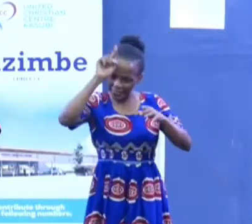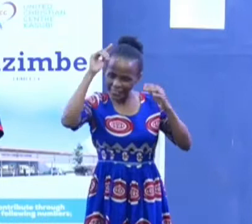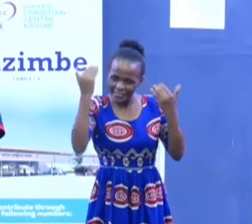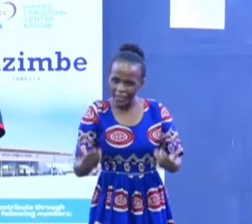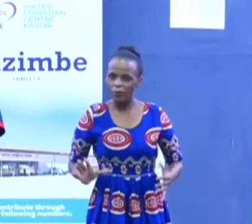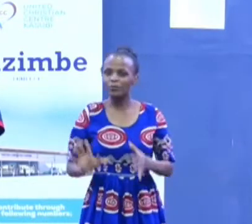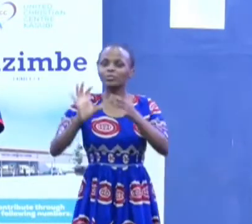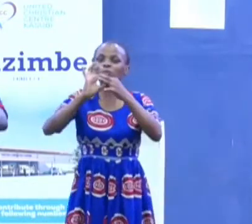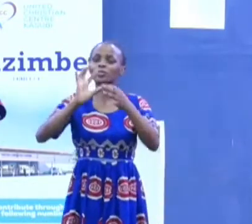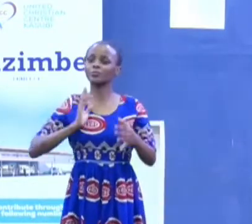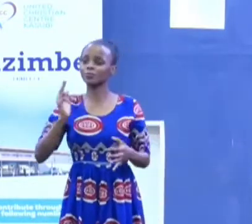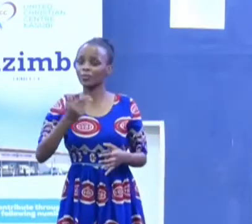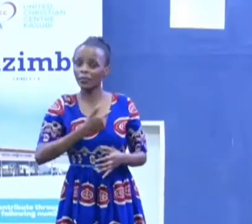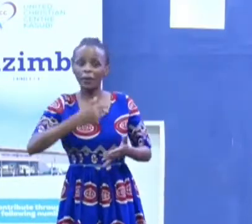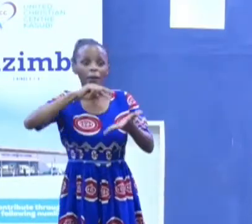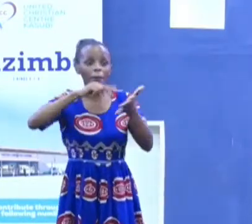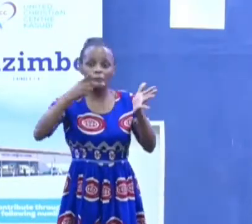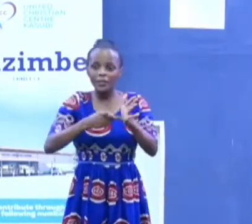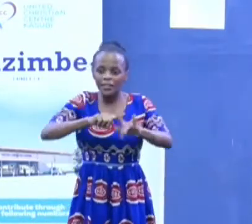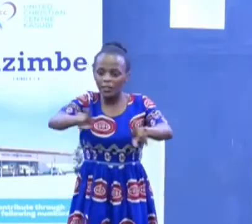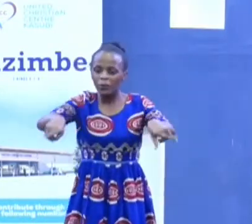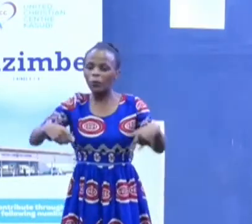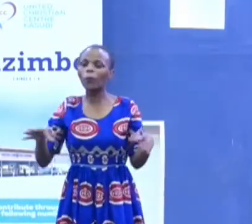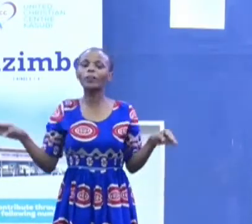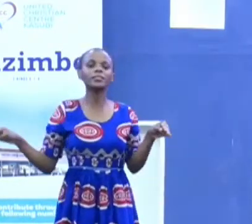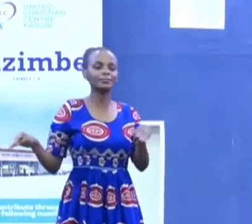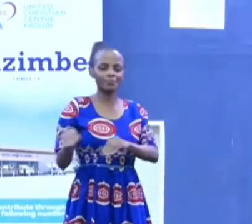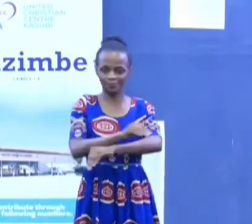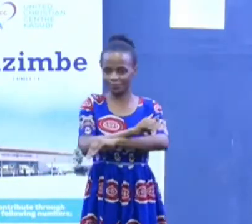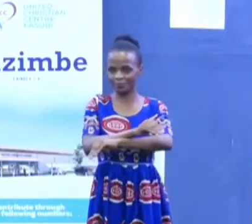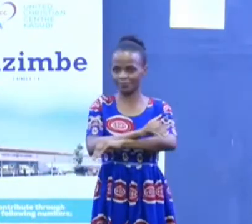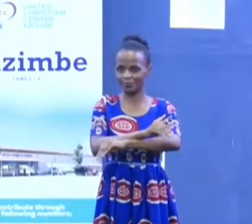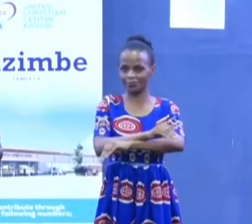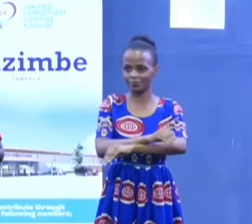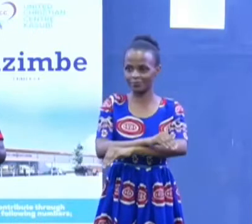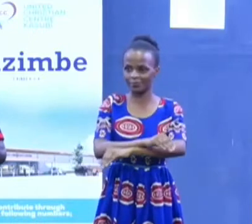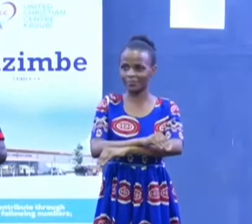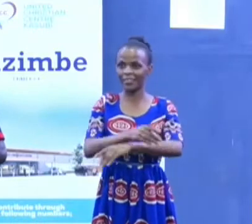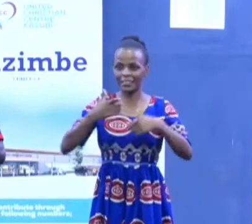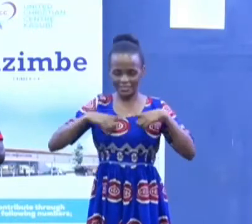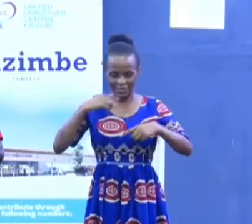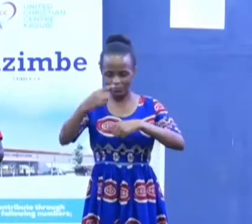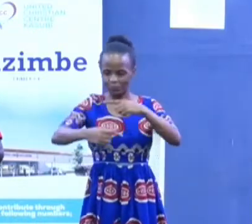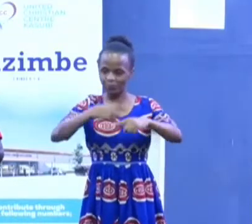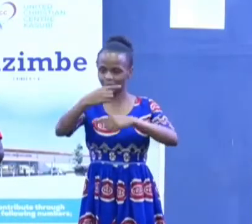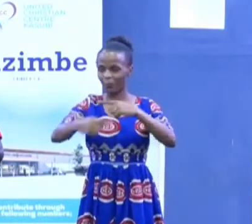Now he reconciled us. It means we were exchanged. Let's